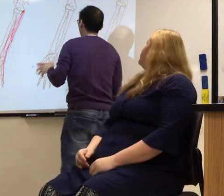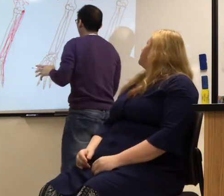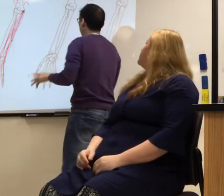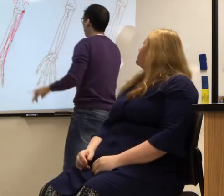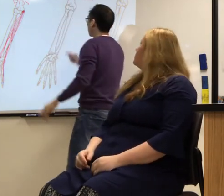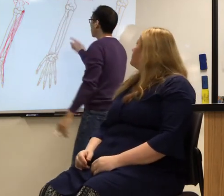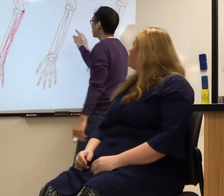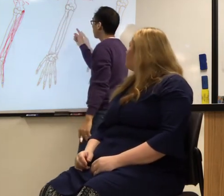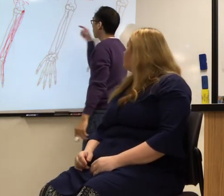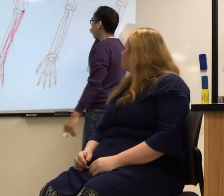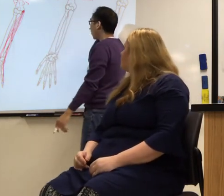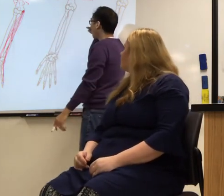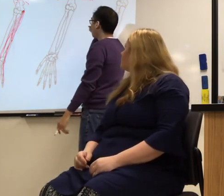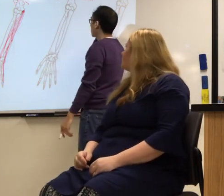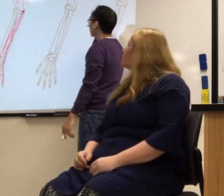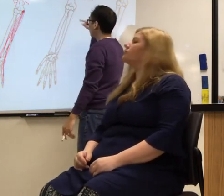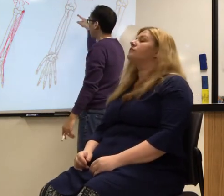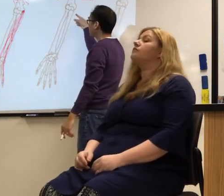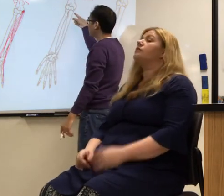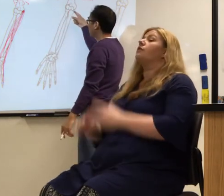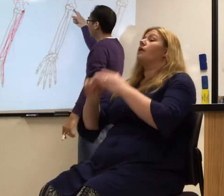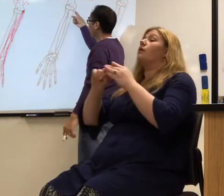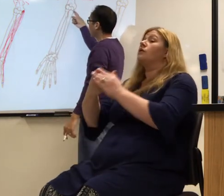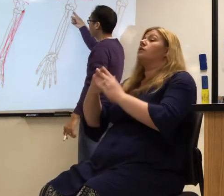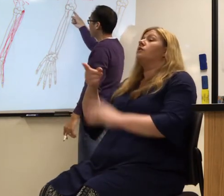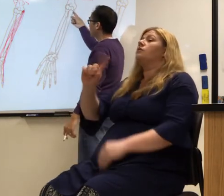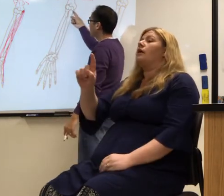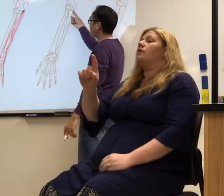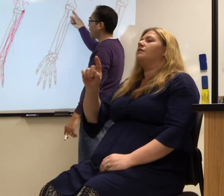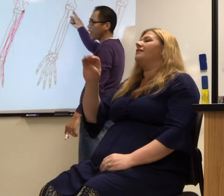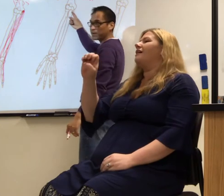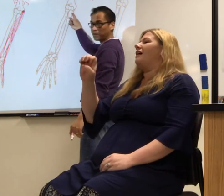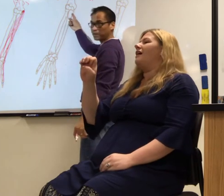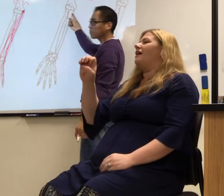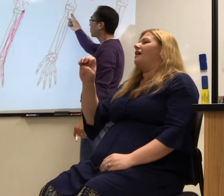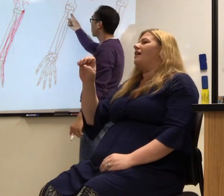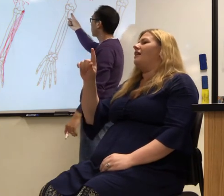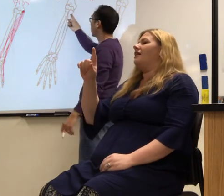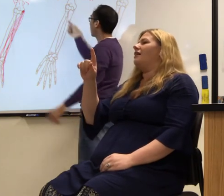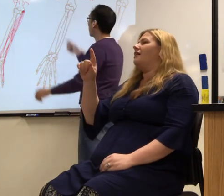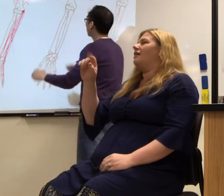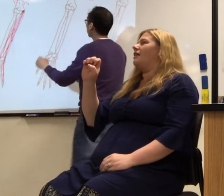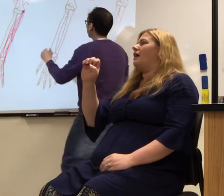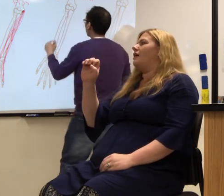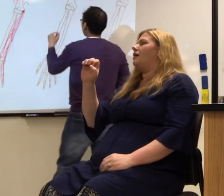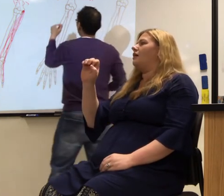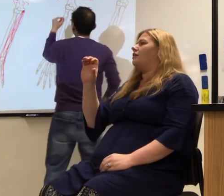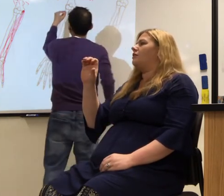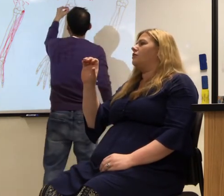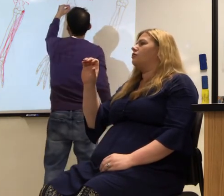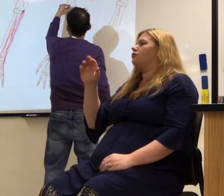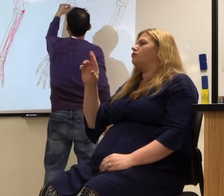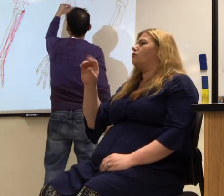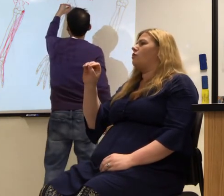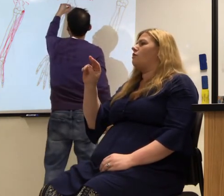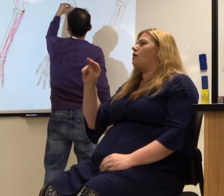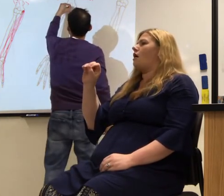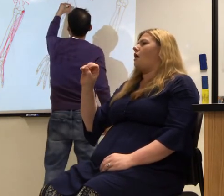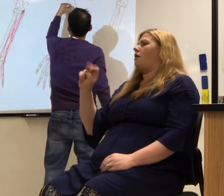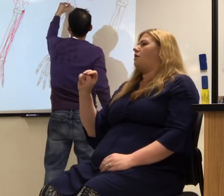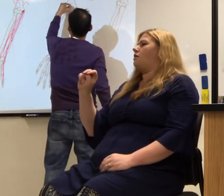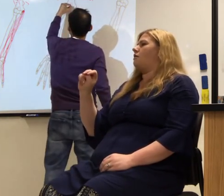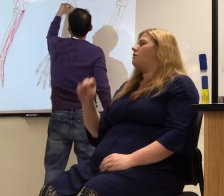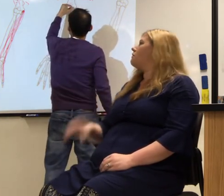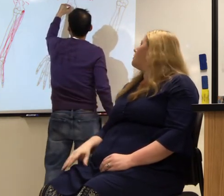So it's posterior, so the origin is actually the olecranon. It's behind here. So I'll kind of like put